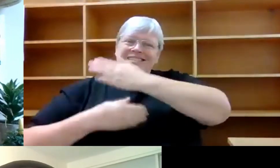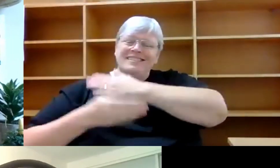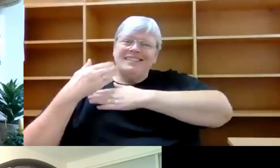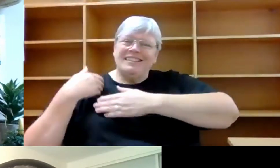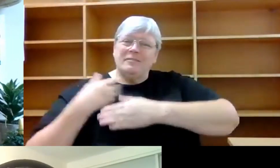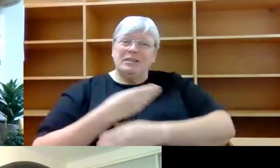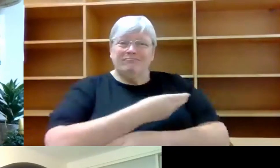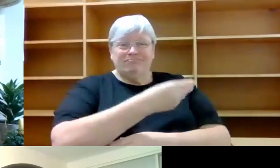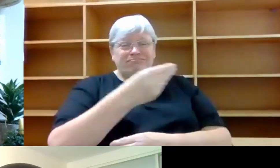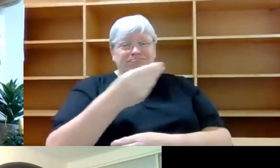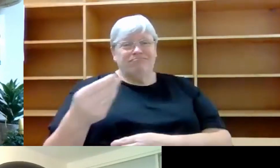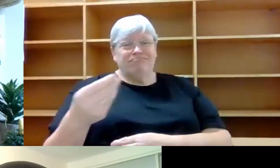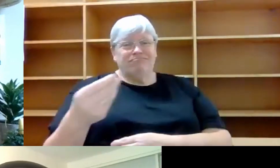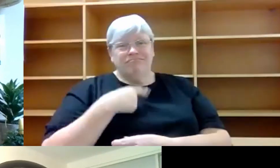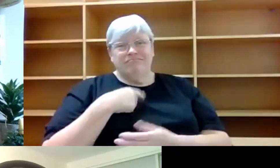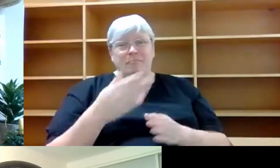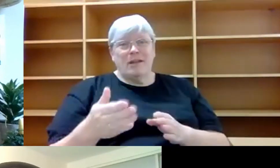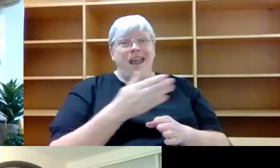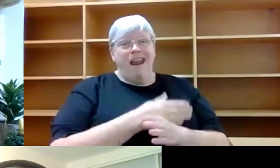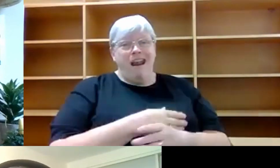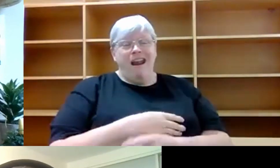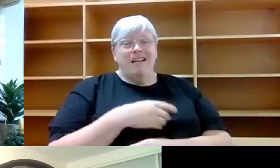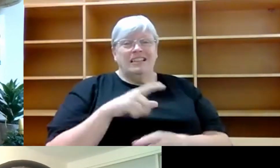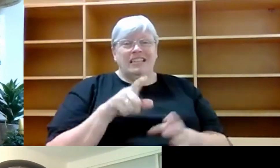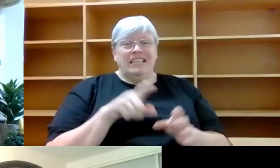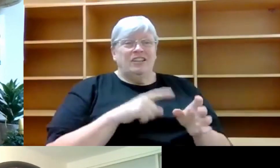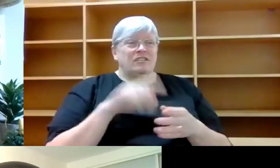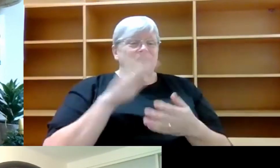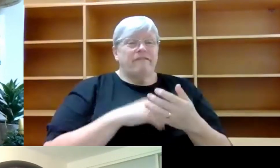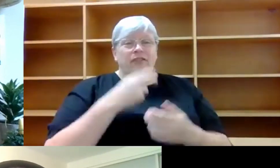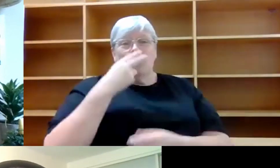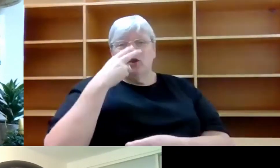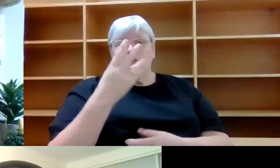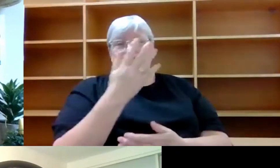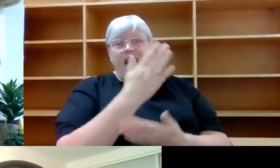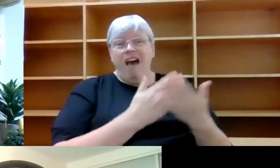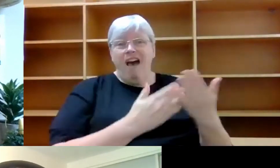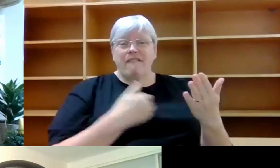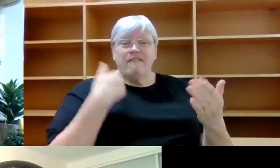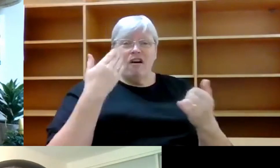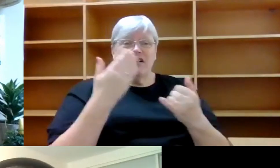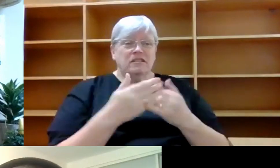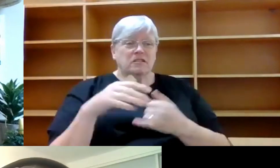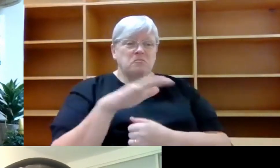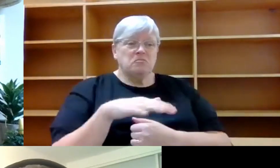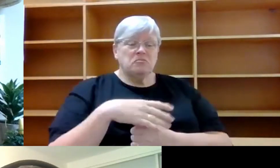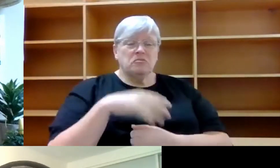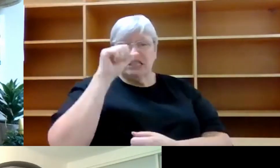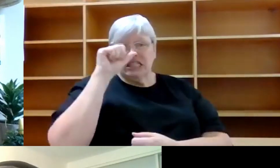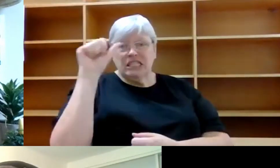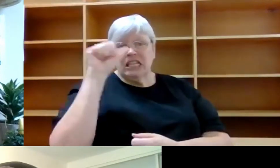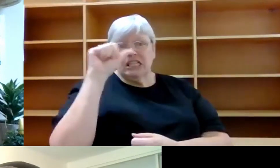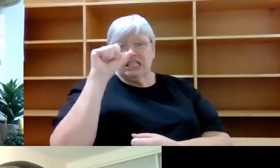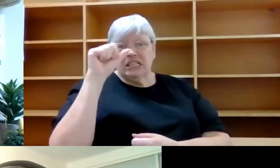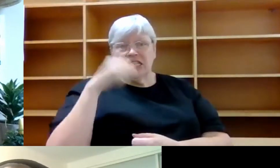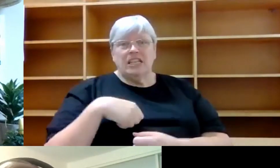a lot of my early years in a children's home from the age of 2.5 to the age of this pushing on 16.